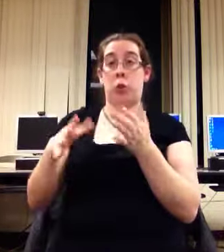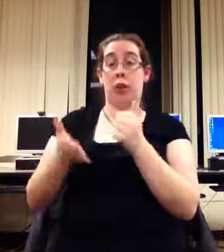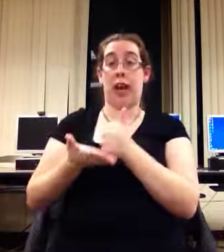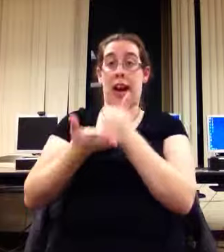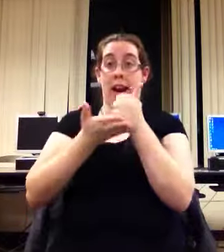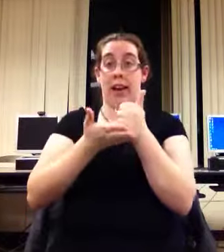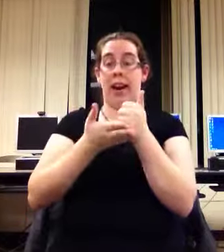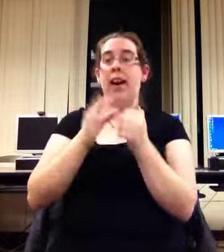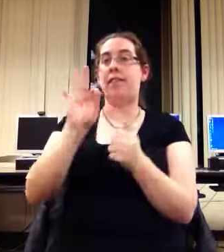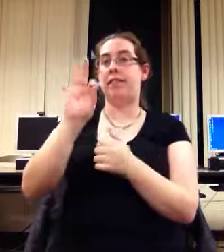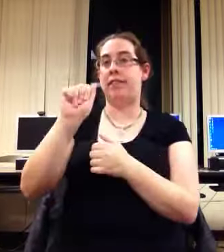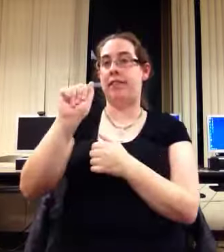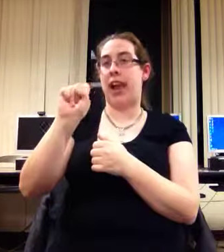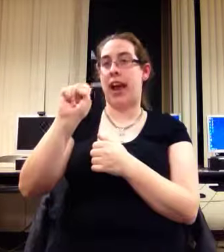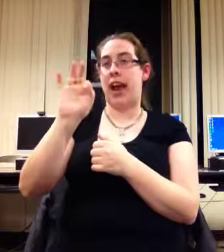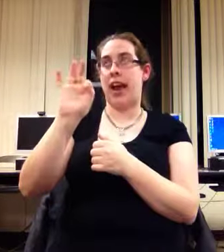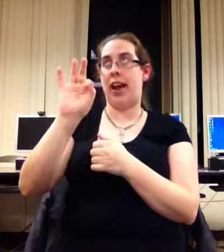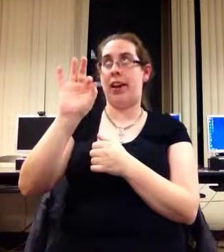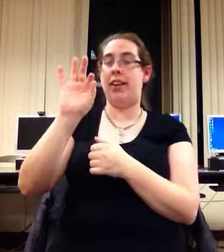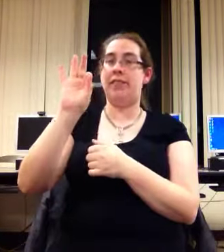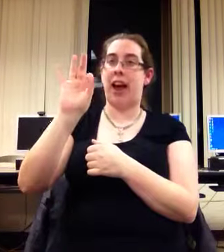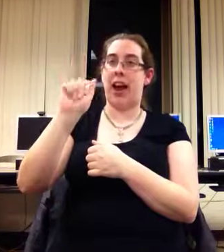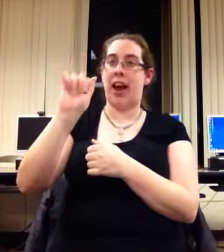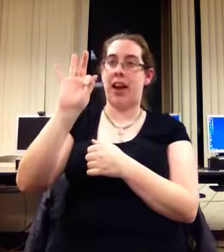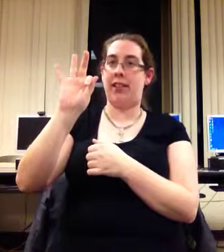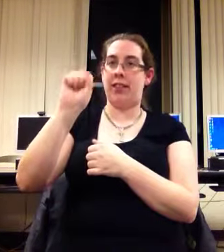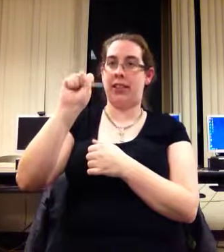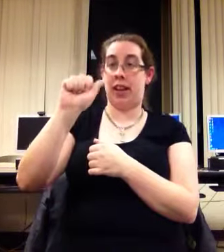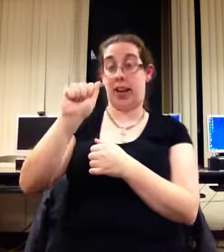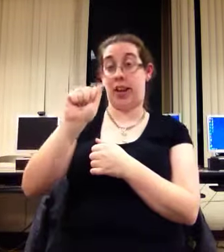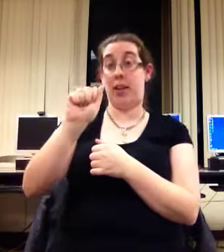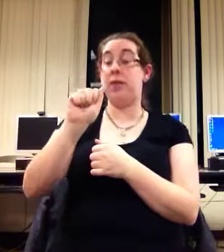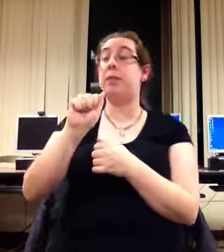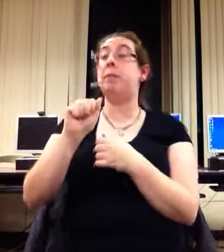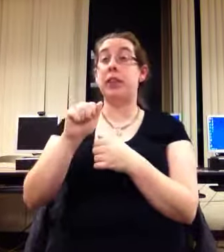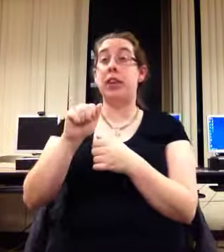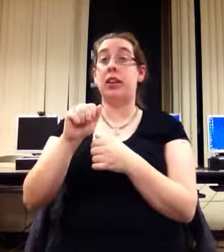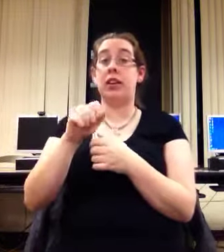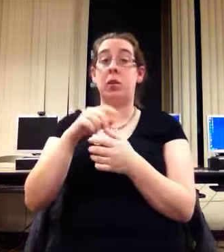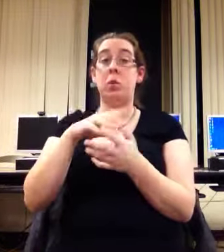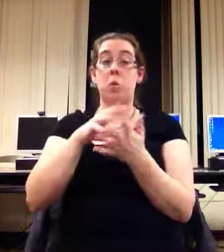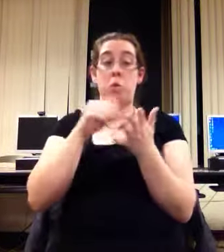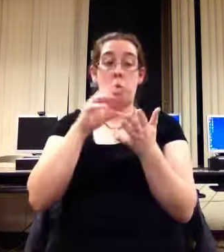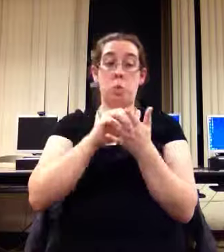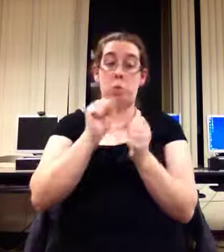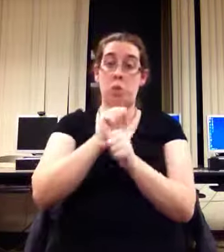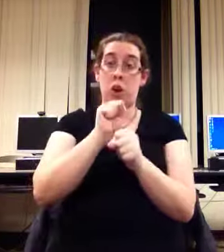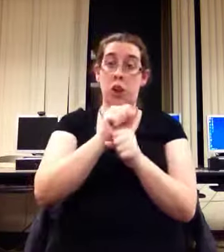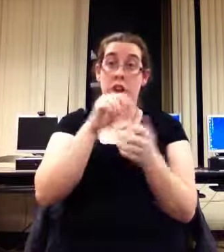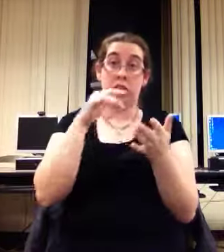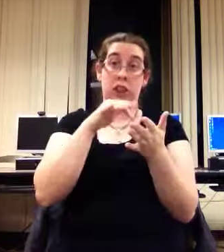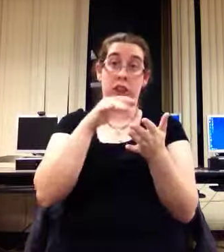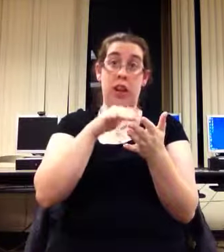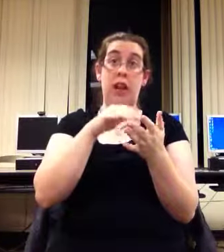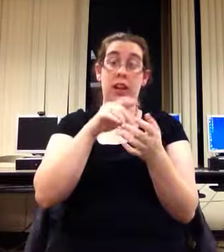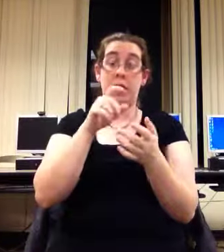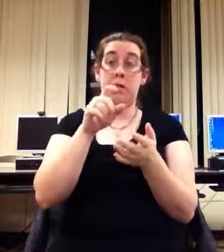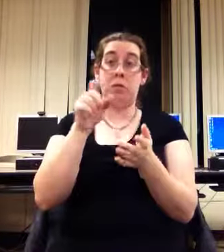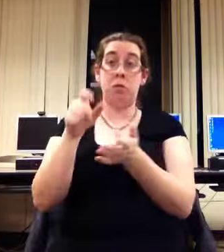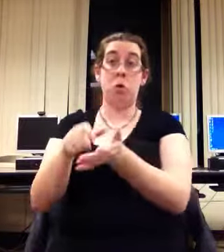While federal work-study programs require the FAFSA, other work-study programs, such as state or